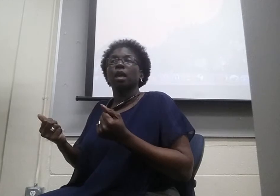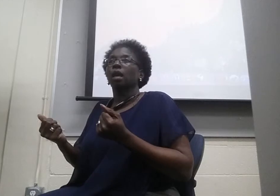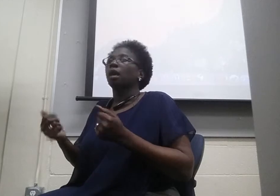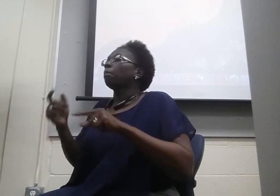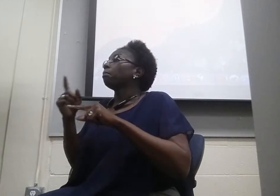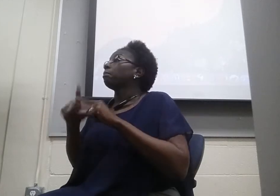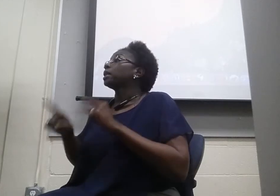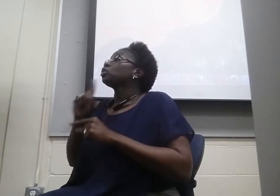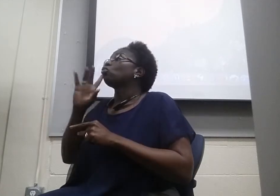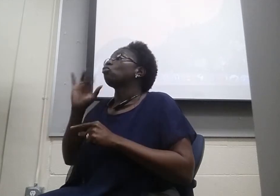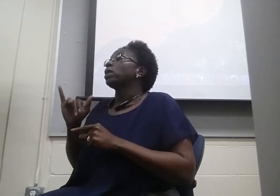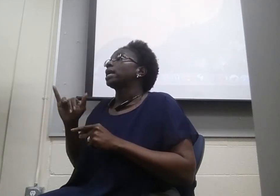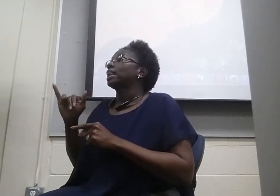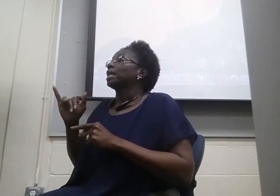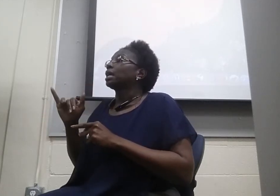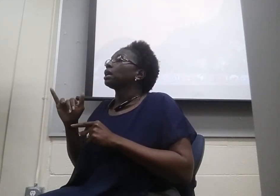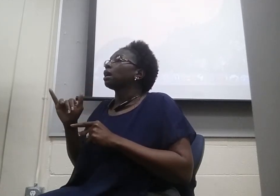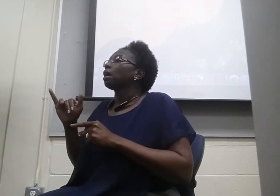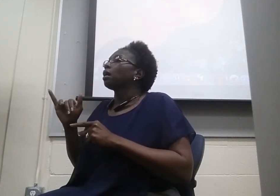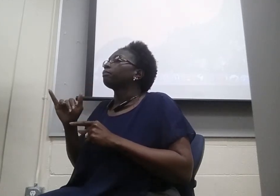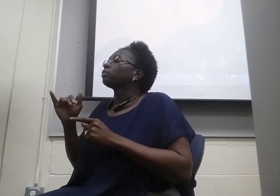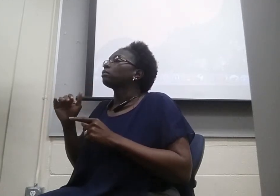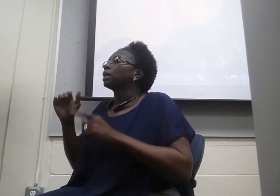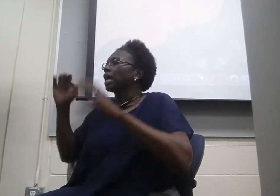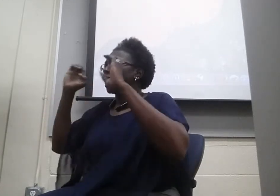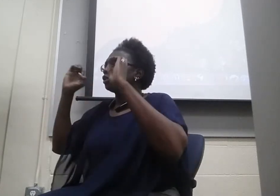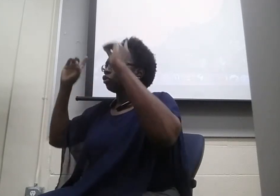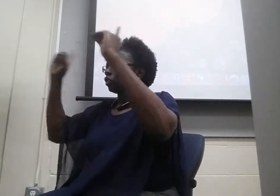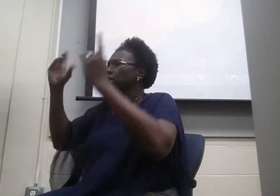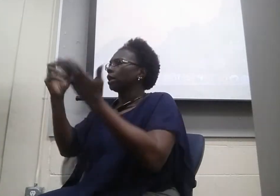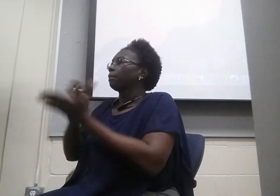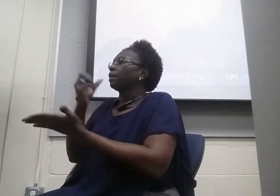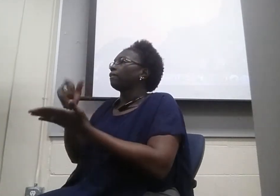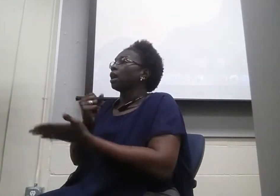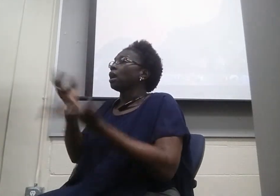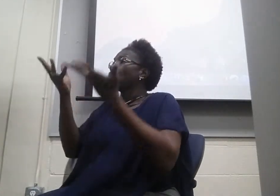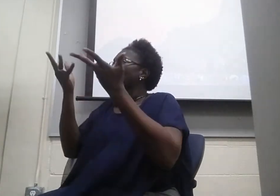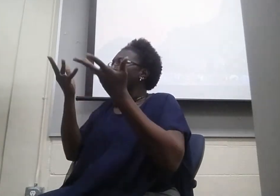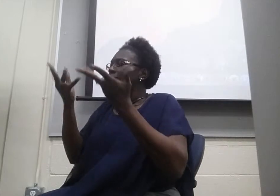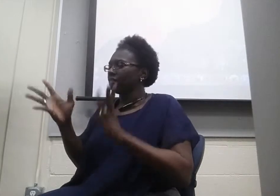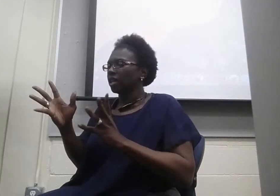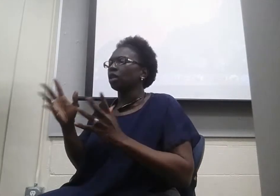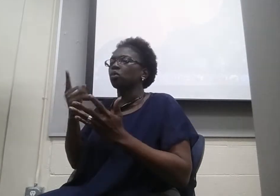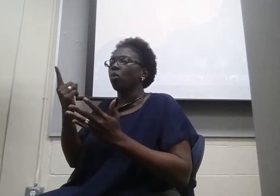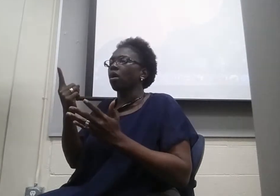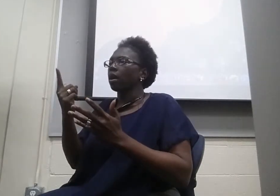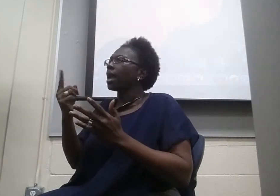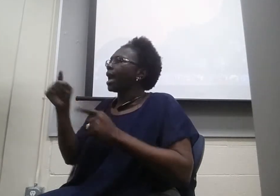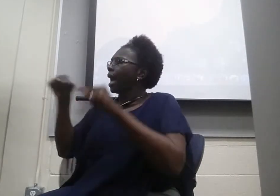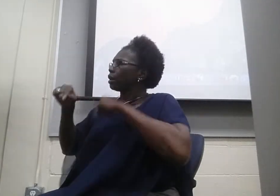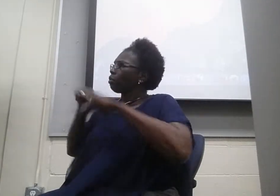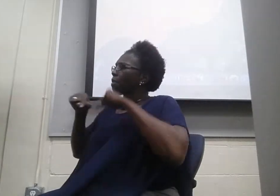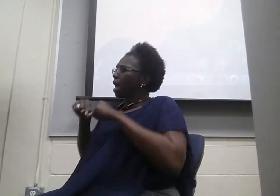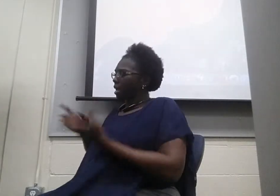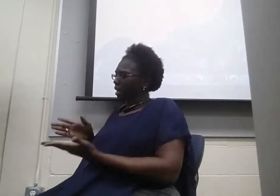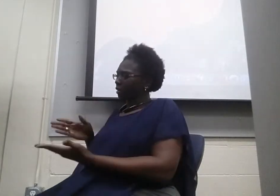educational. Whenever I finish a sketchbook, I usually go grab some of my early ones and leaf through them. And it's really humbling and interesting to